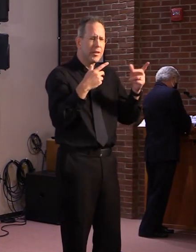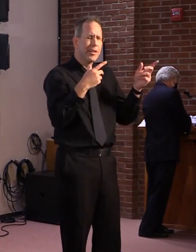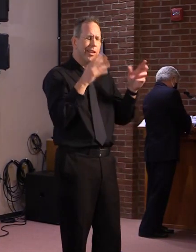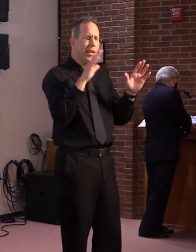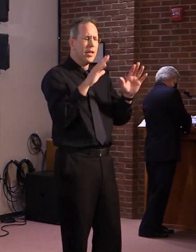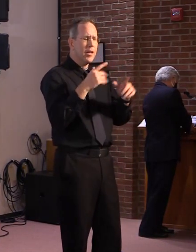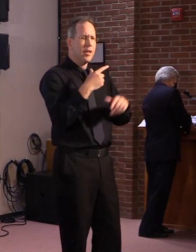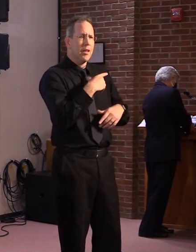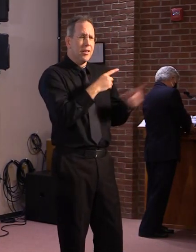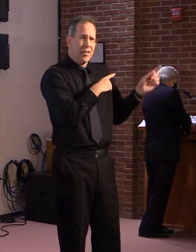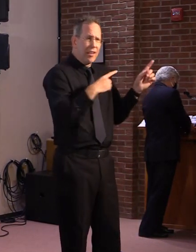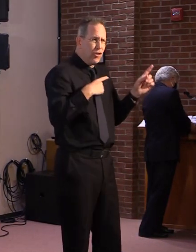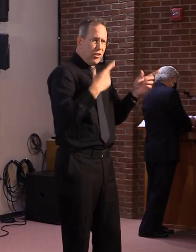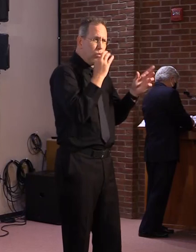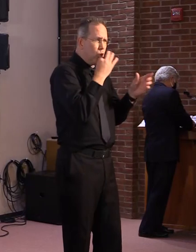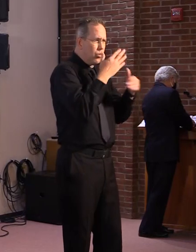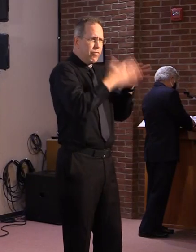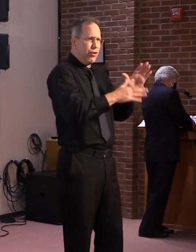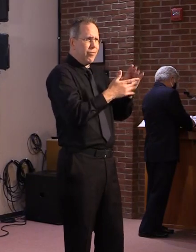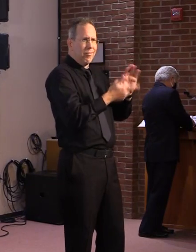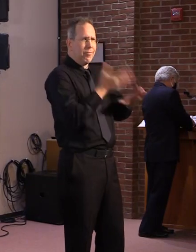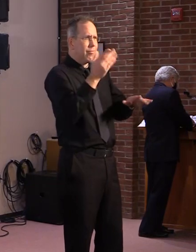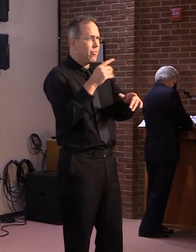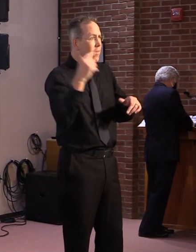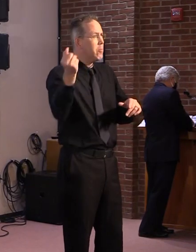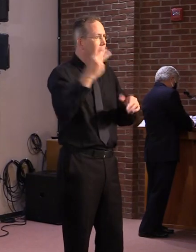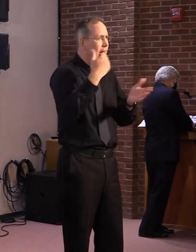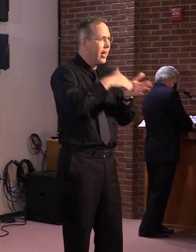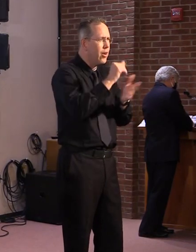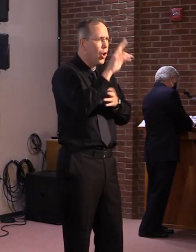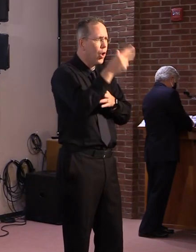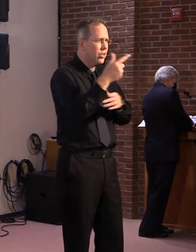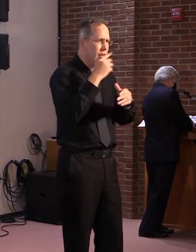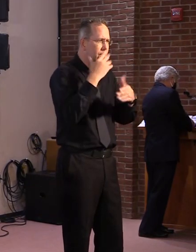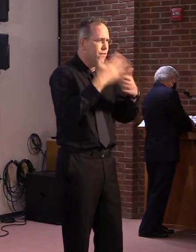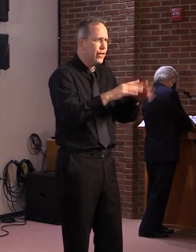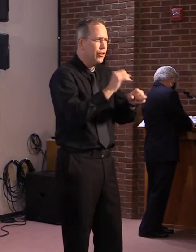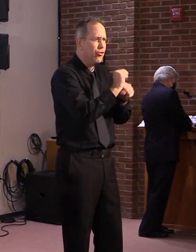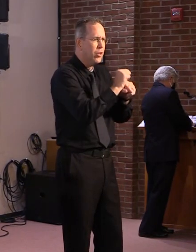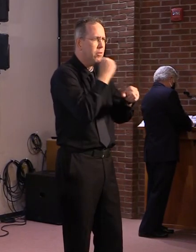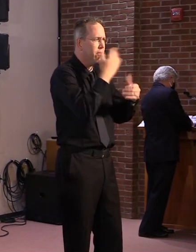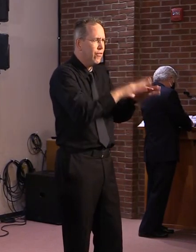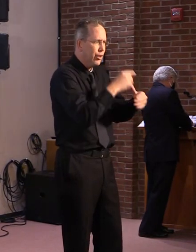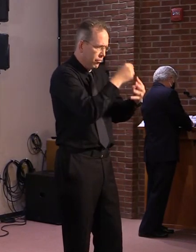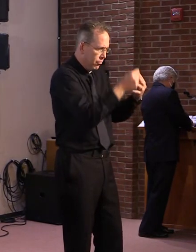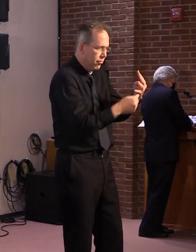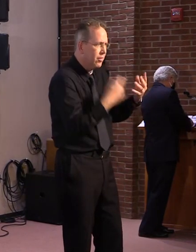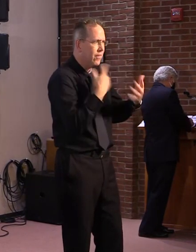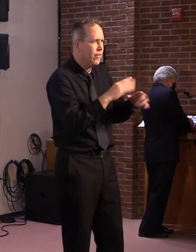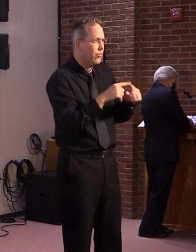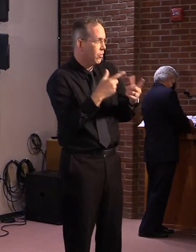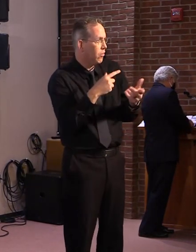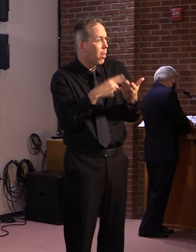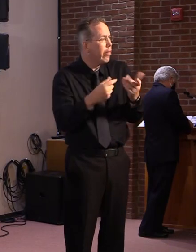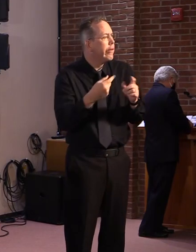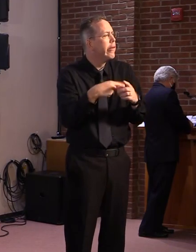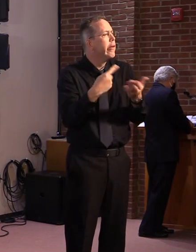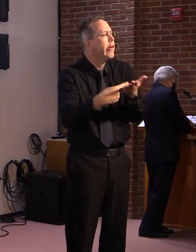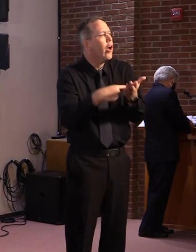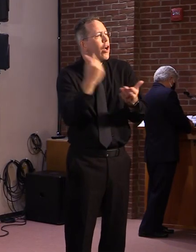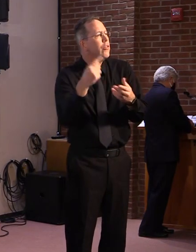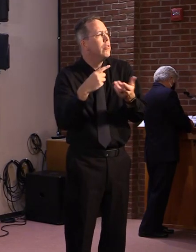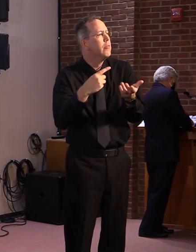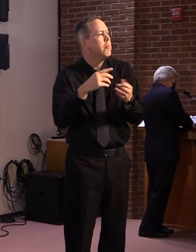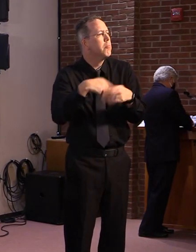more appropriate questions for them. But at some point, can you get a dollar amount, what